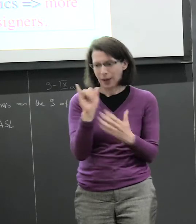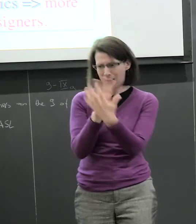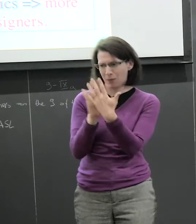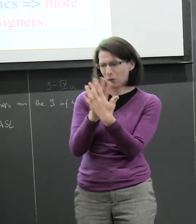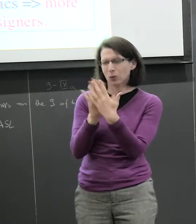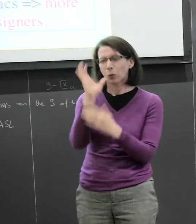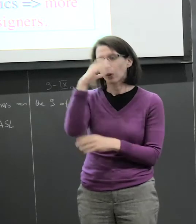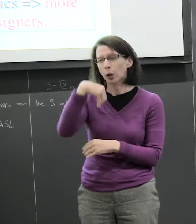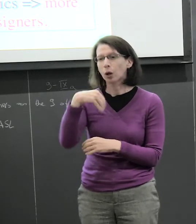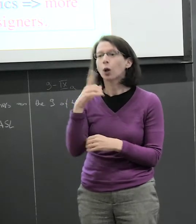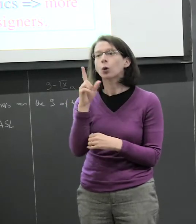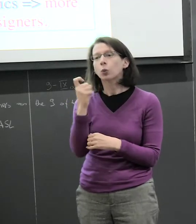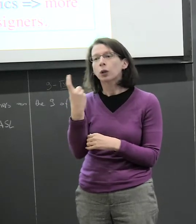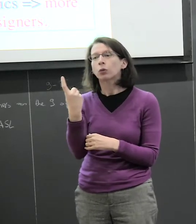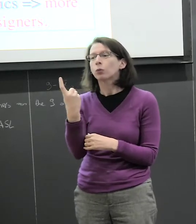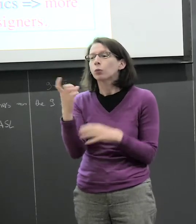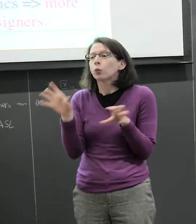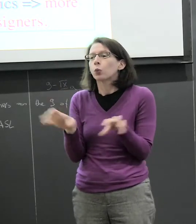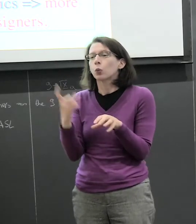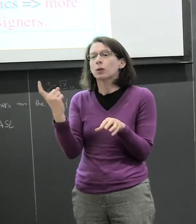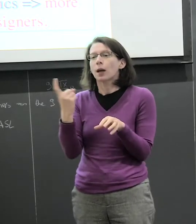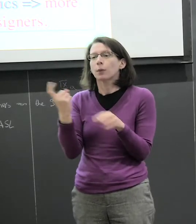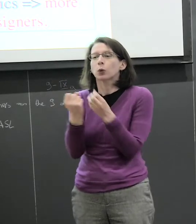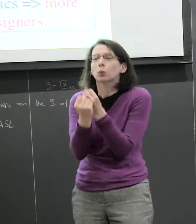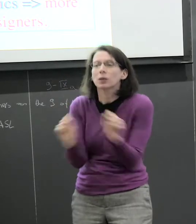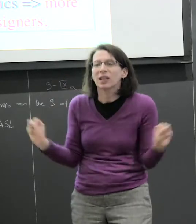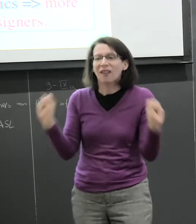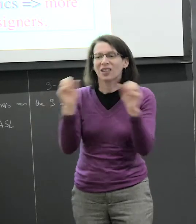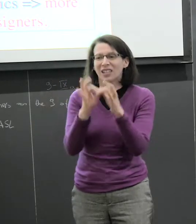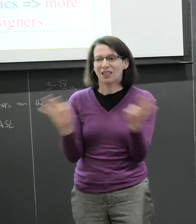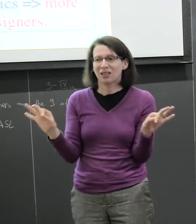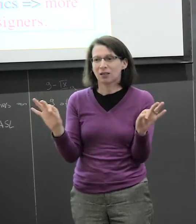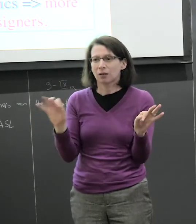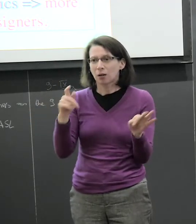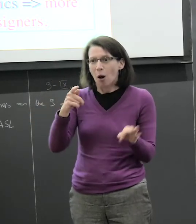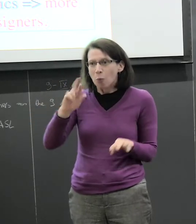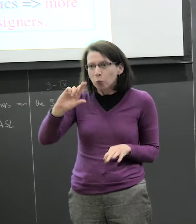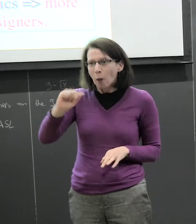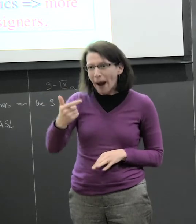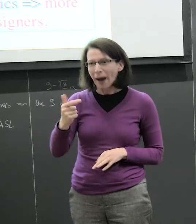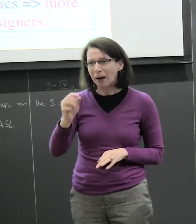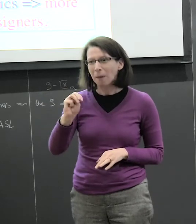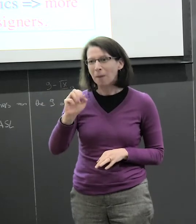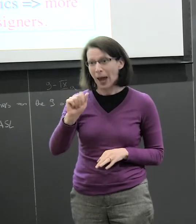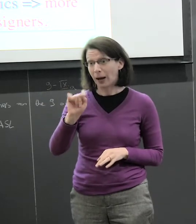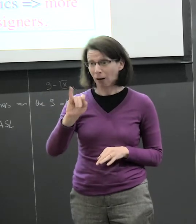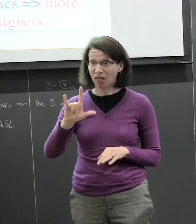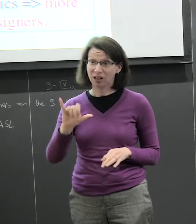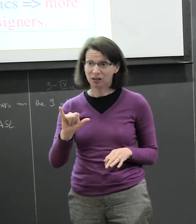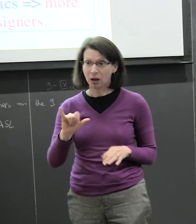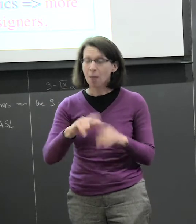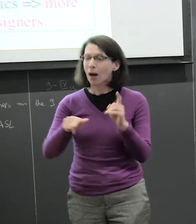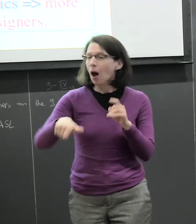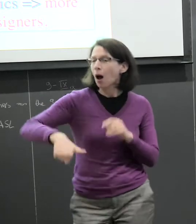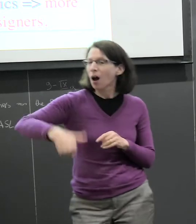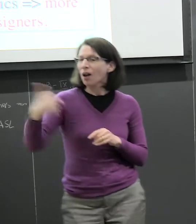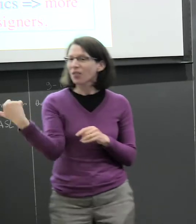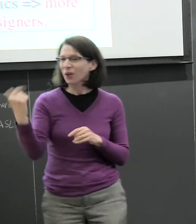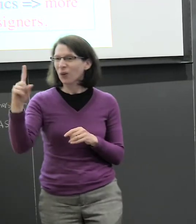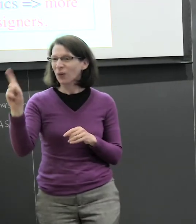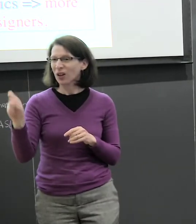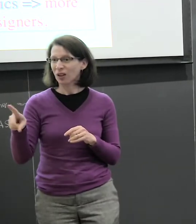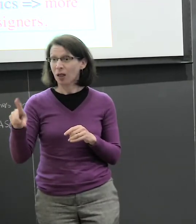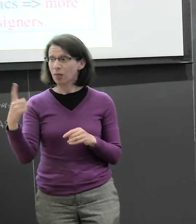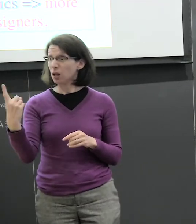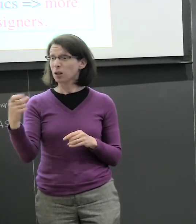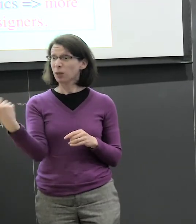else to save the sentence on pragmatic grounds. But now a further question is, what is this something